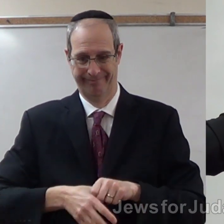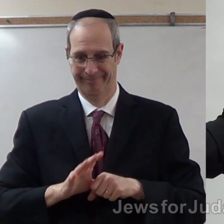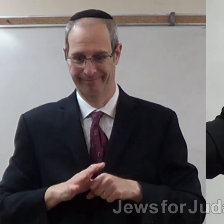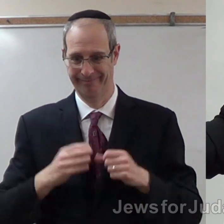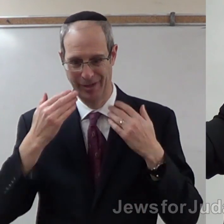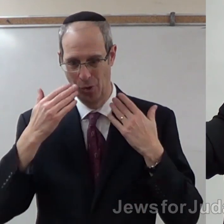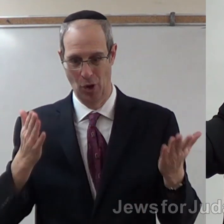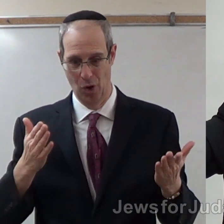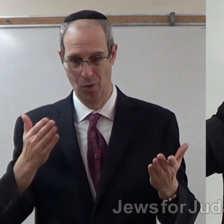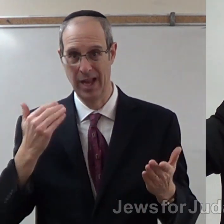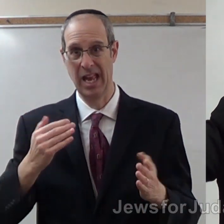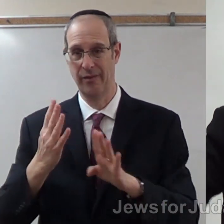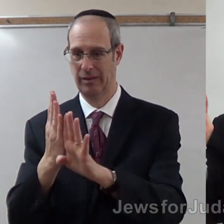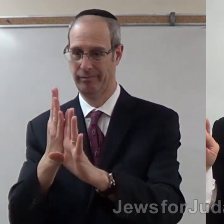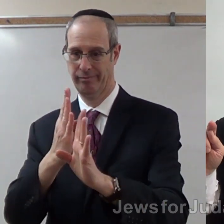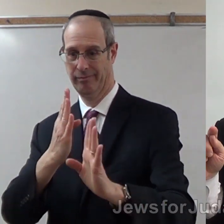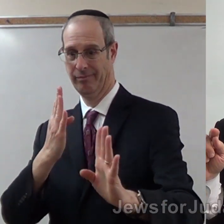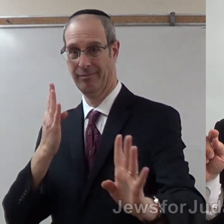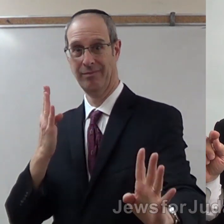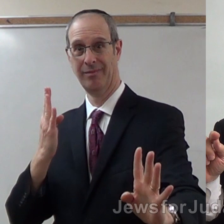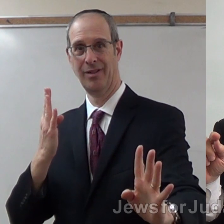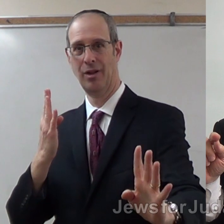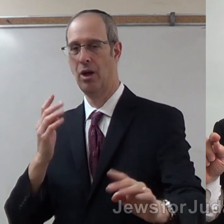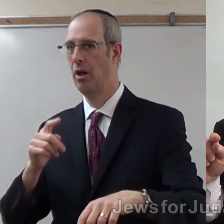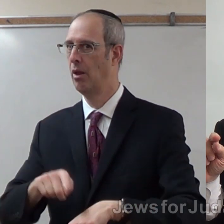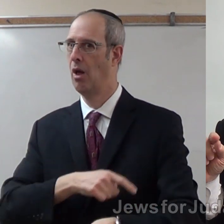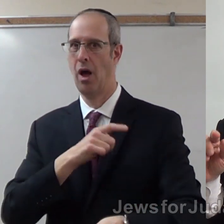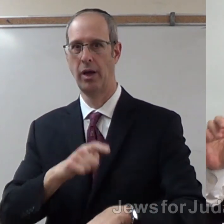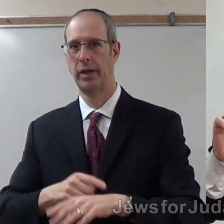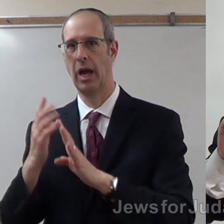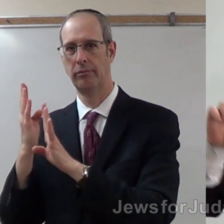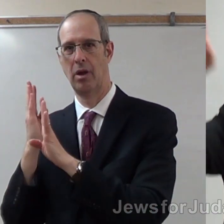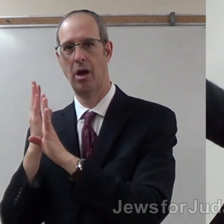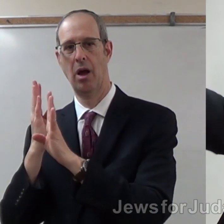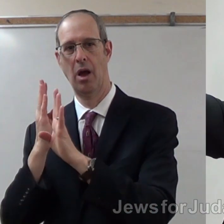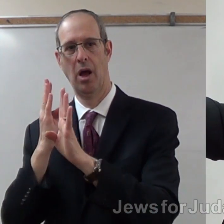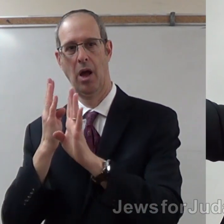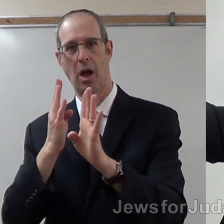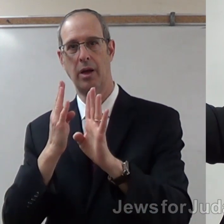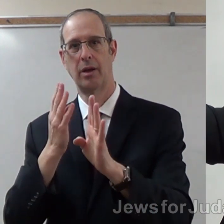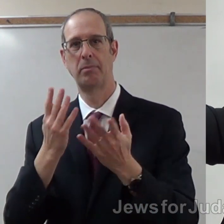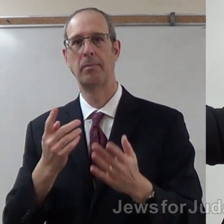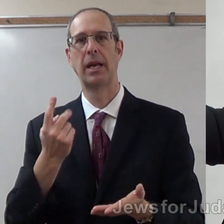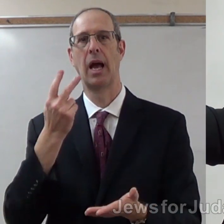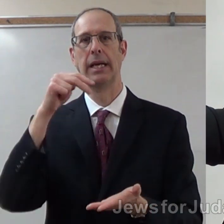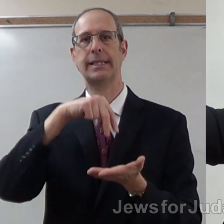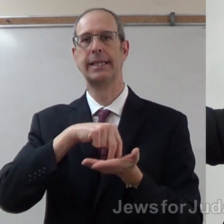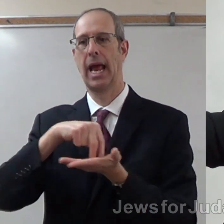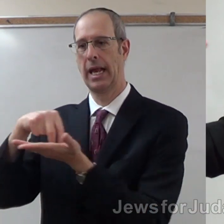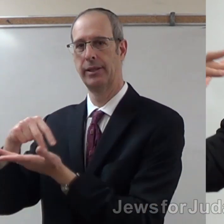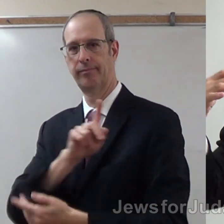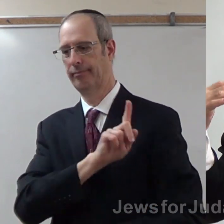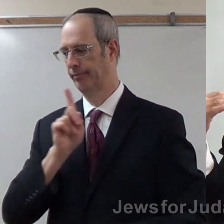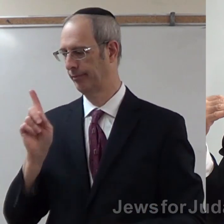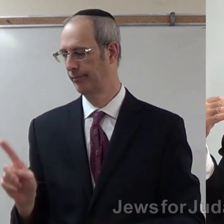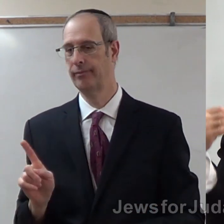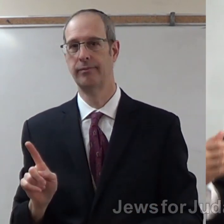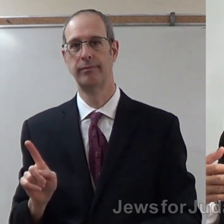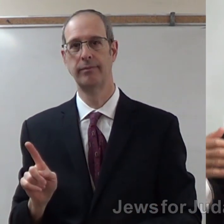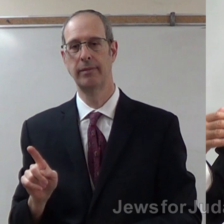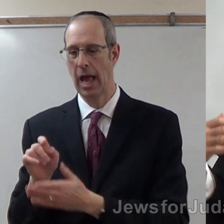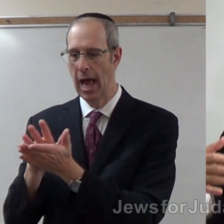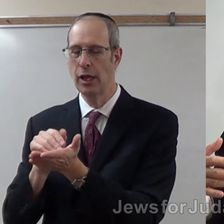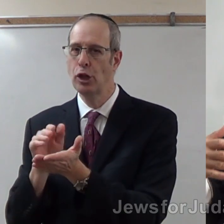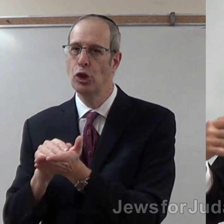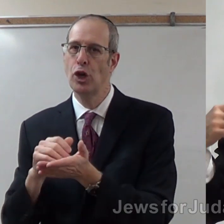on that line, it takes twice as long. So go to that line and